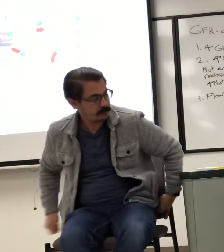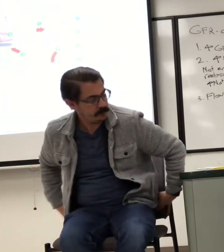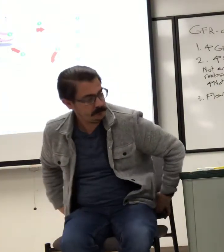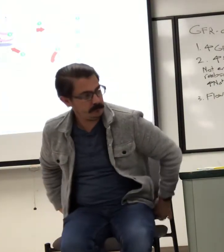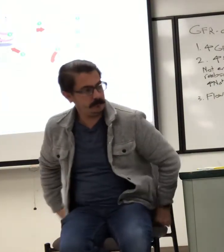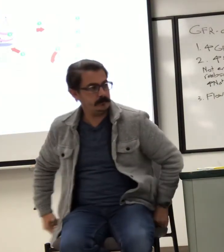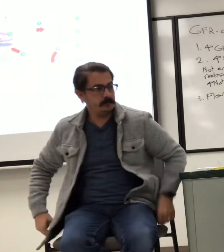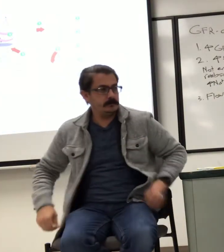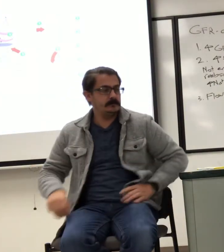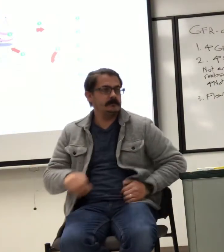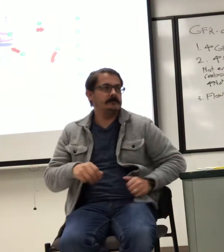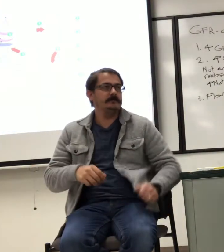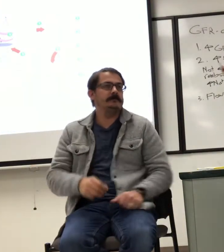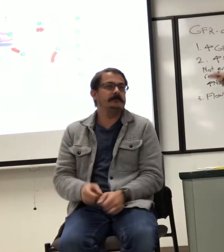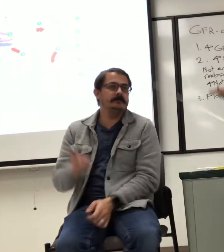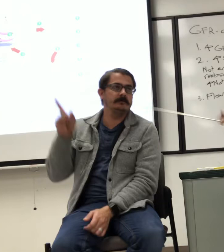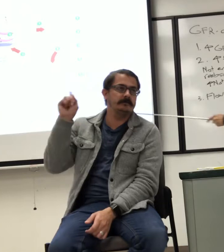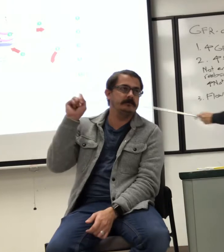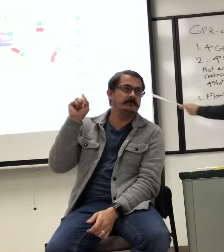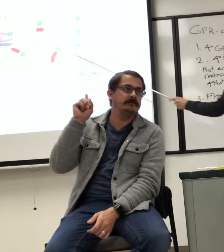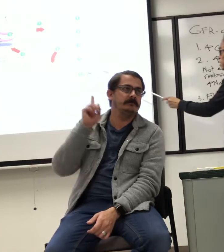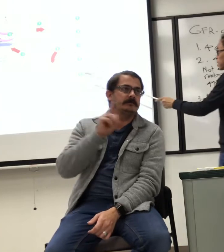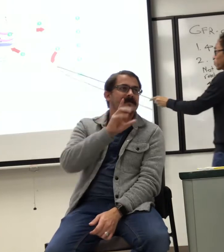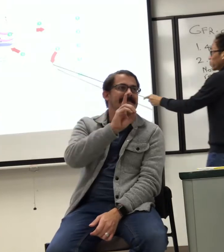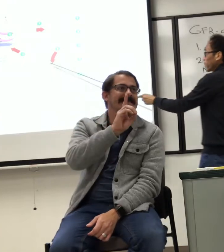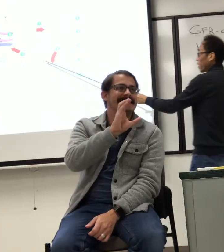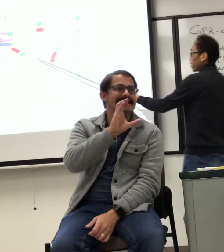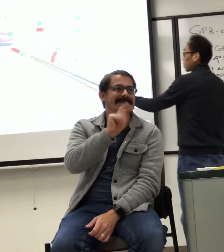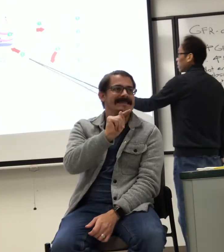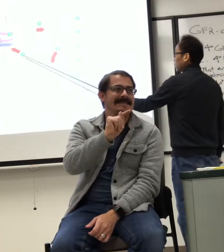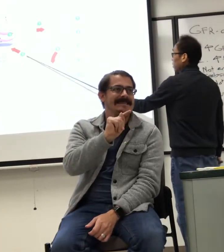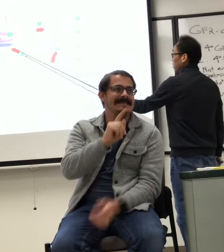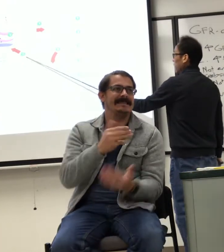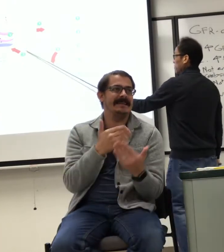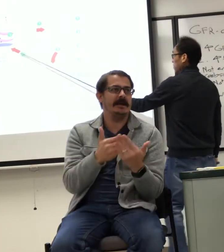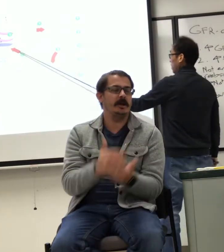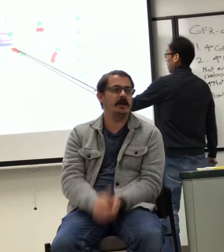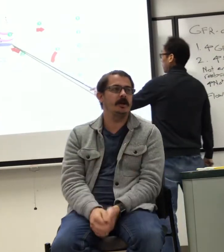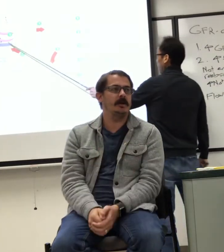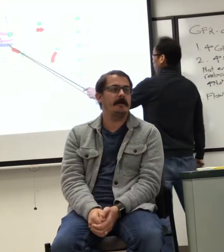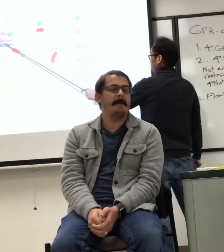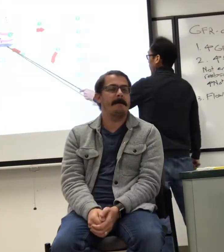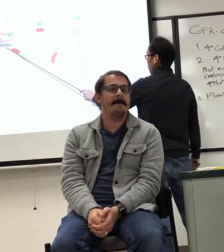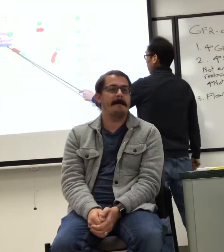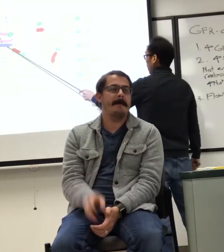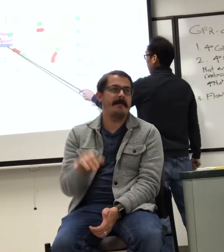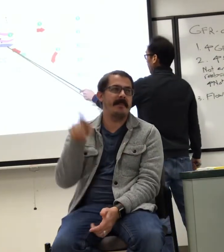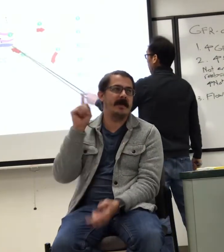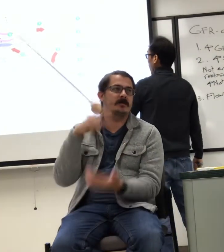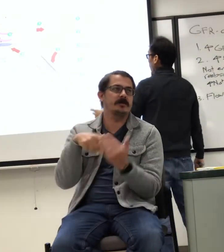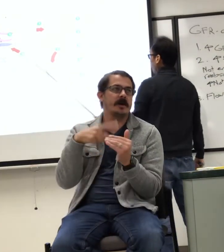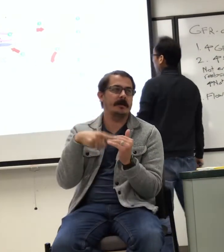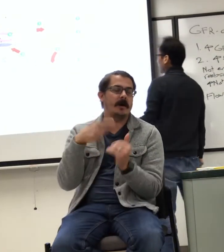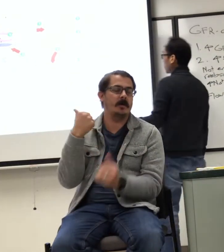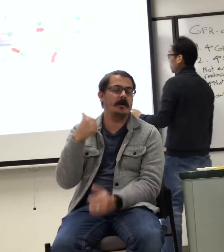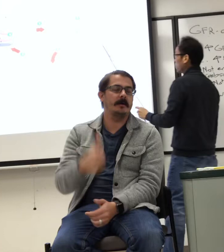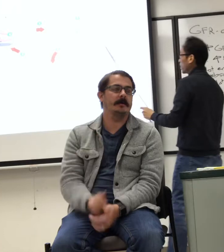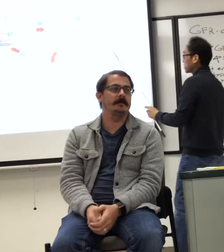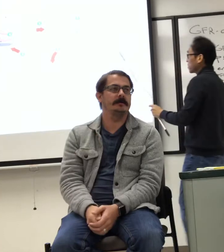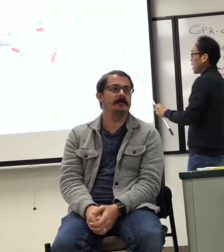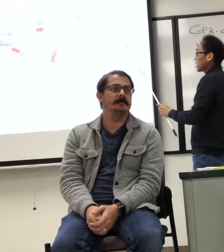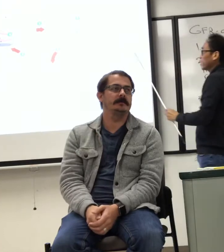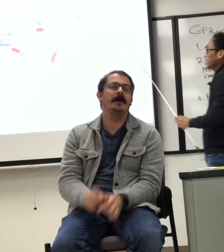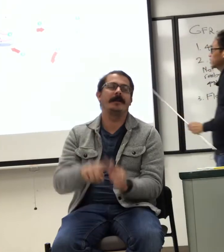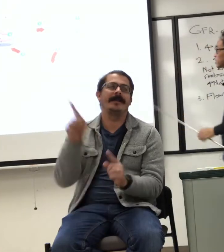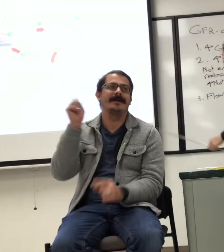It's by the vascular pole, or it's right here. Well, you can see the number 3 there. That's what it's talking about. Again, the thing they're not telling you